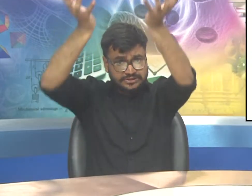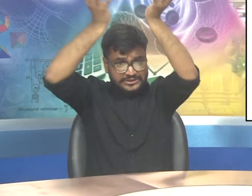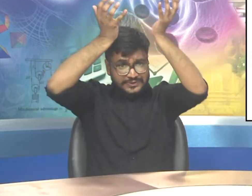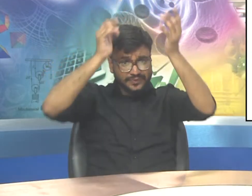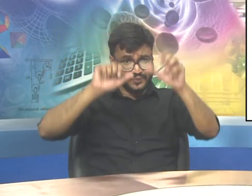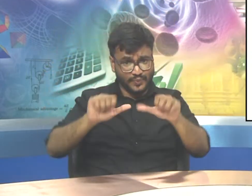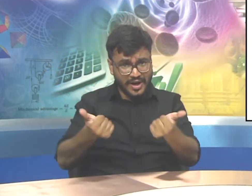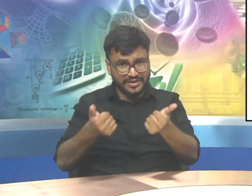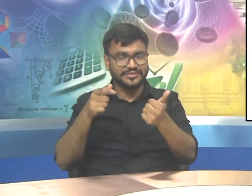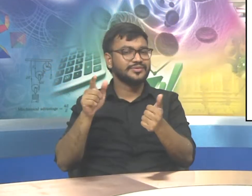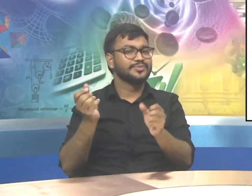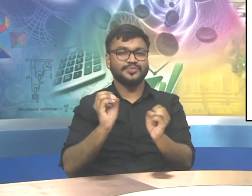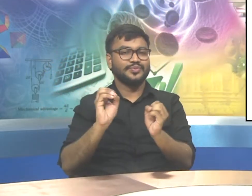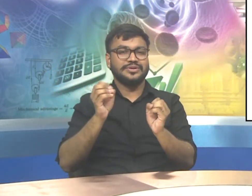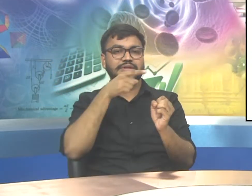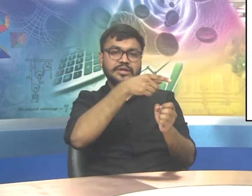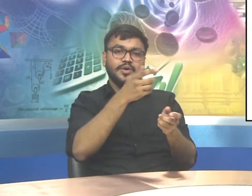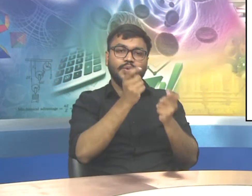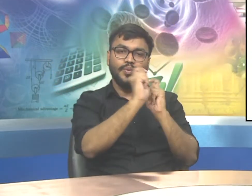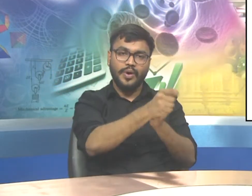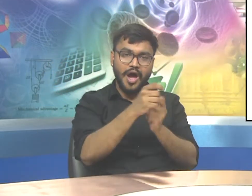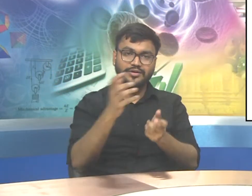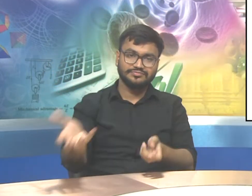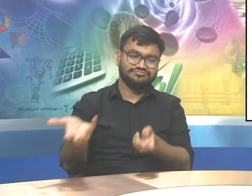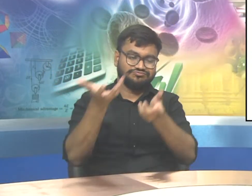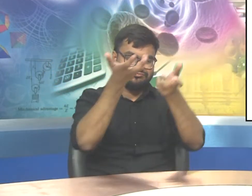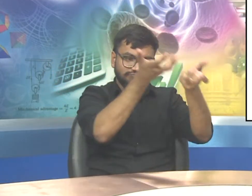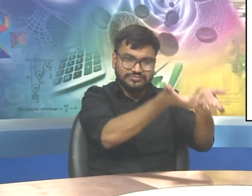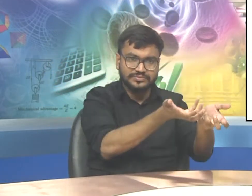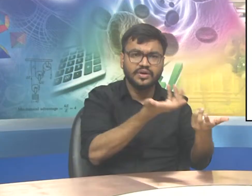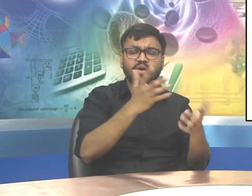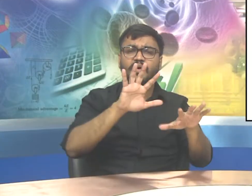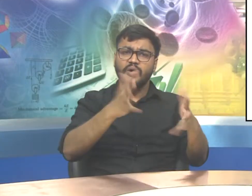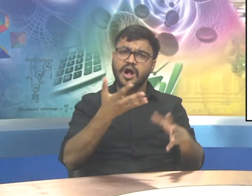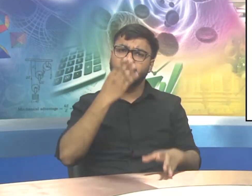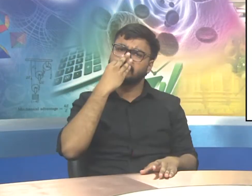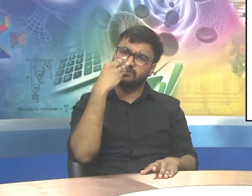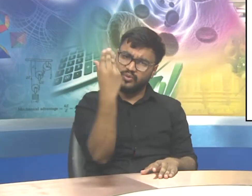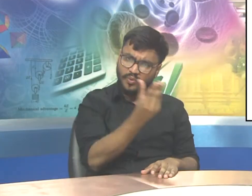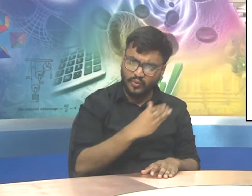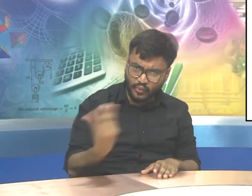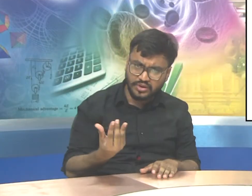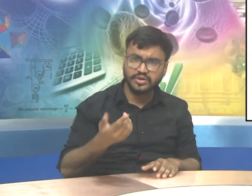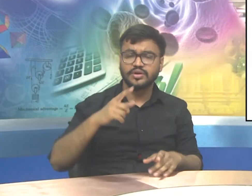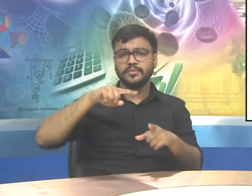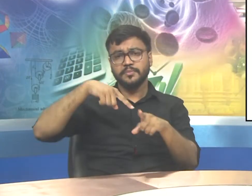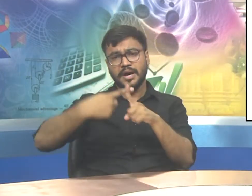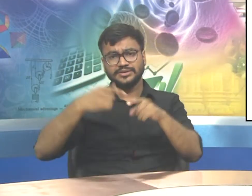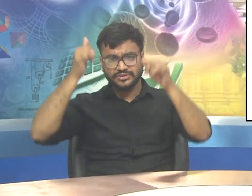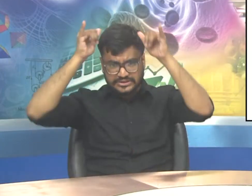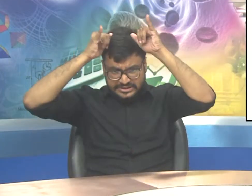to carry people and goods from one place to another.